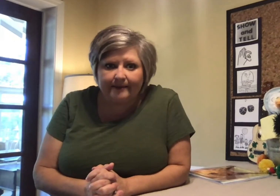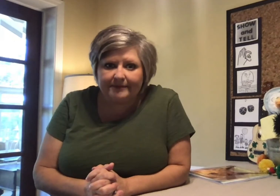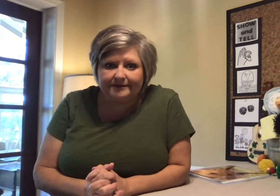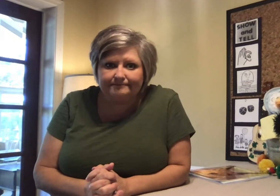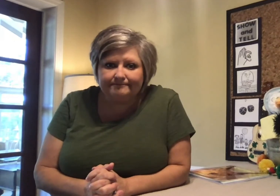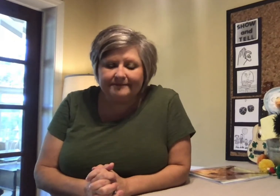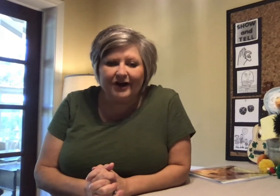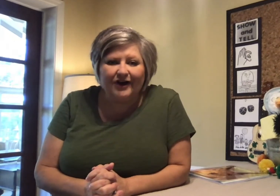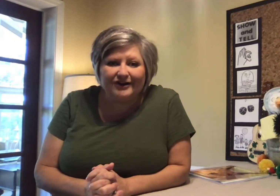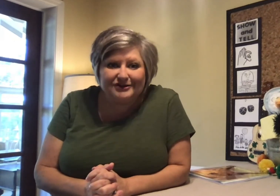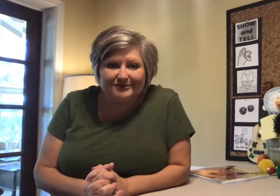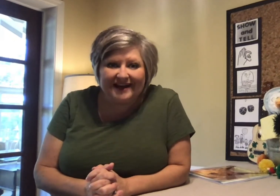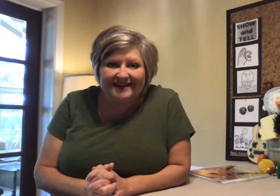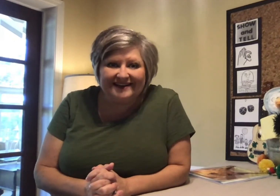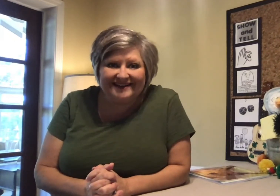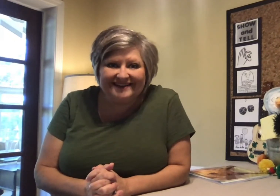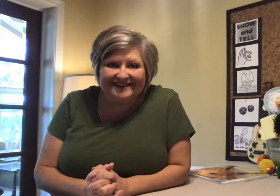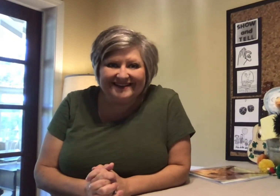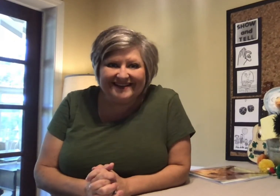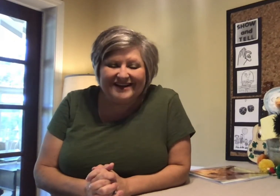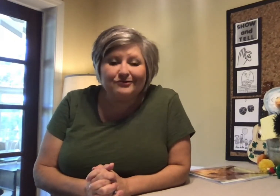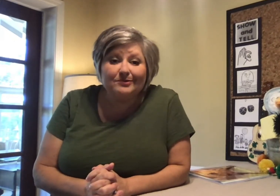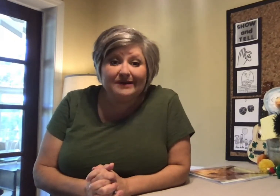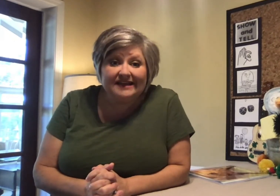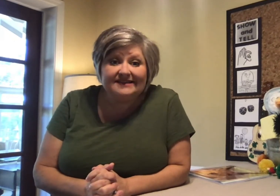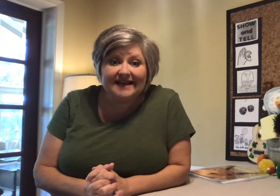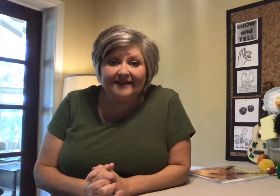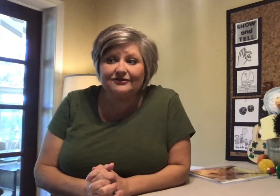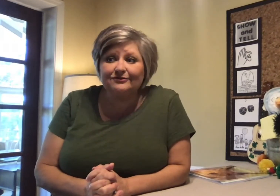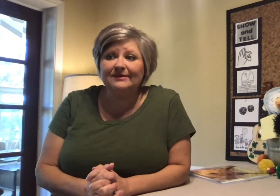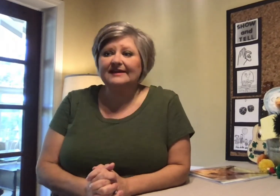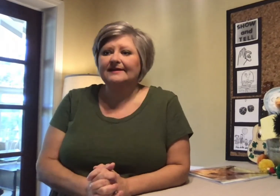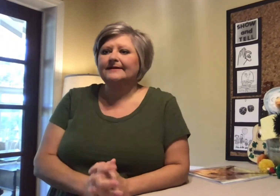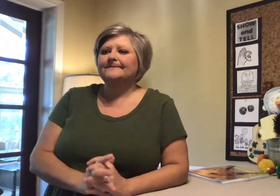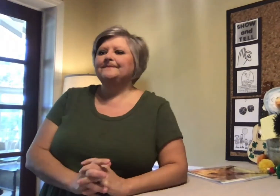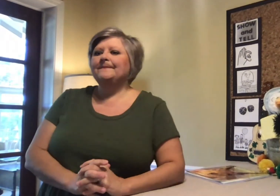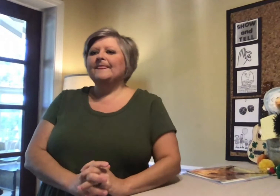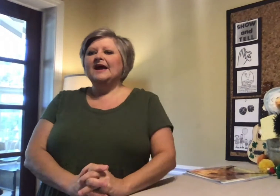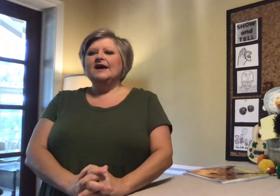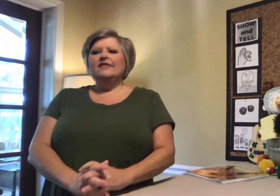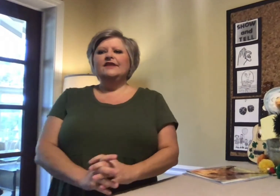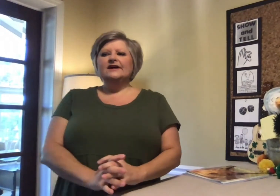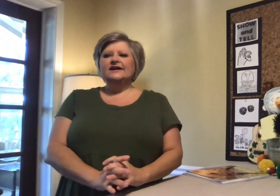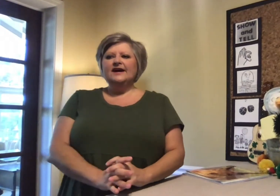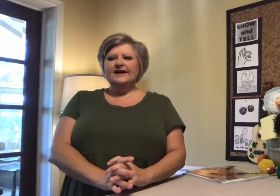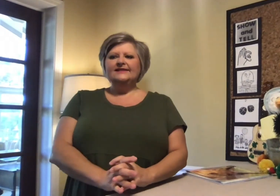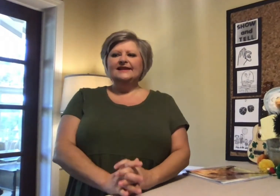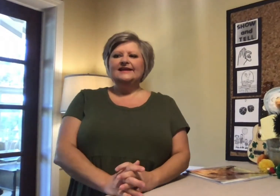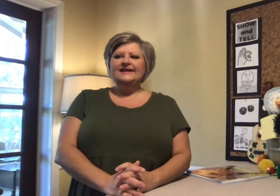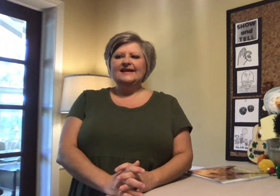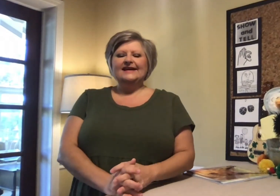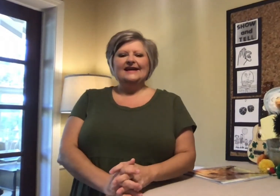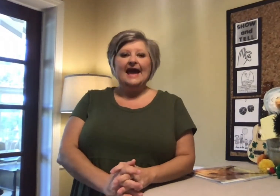happen. Are you ready? Repeat after me. The cuddly